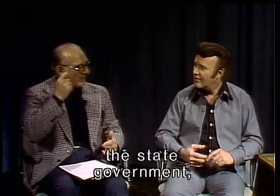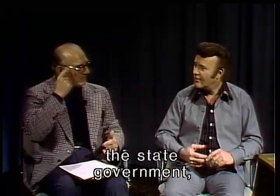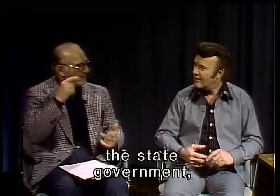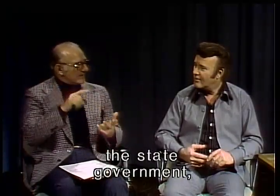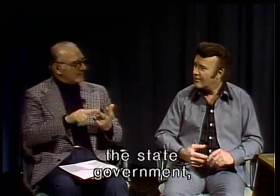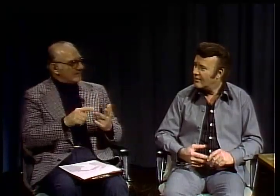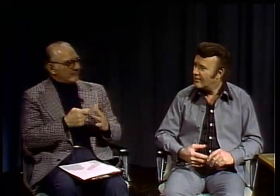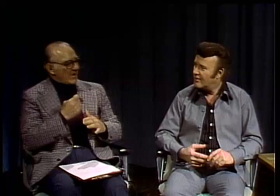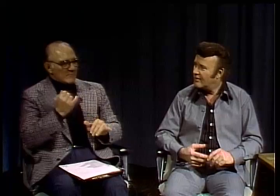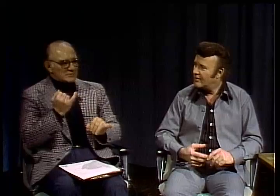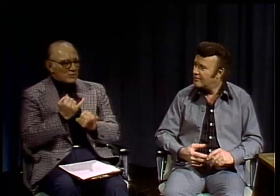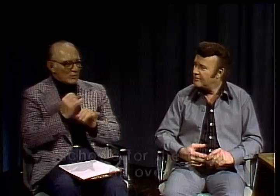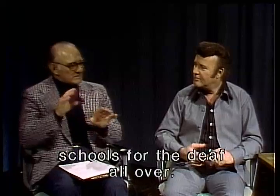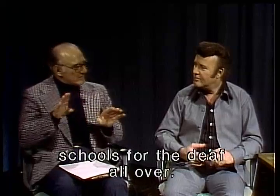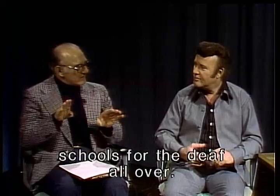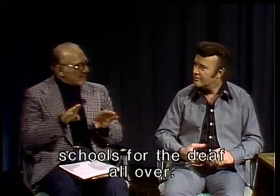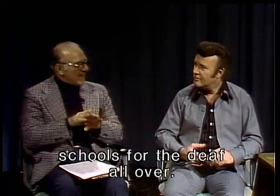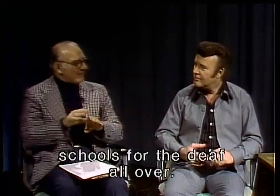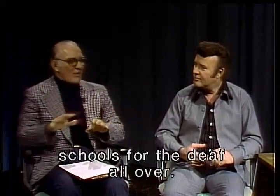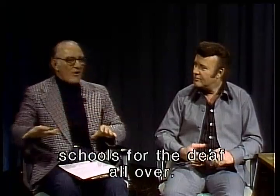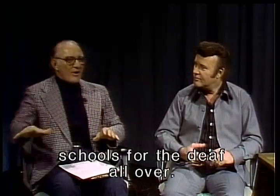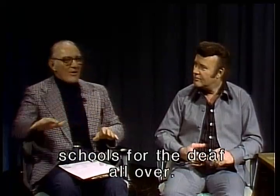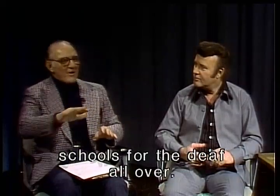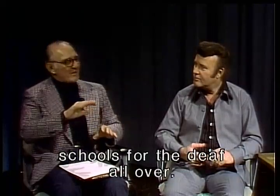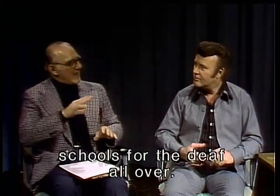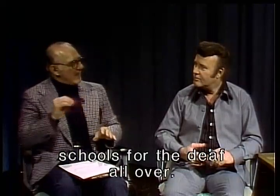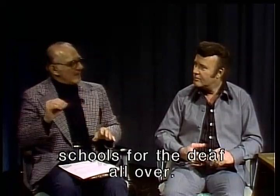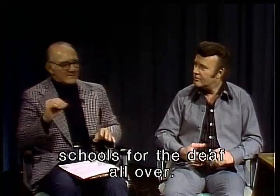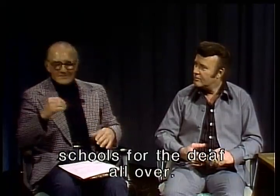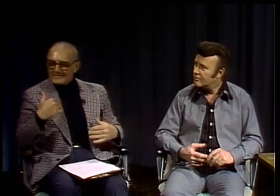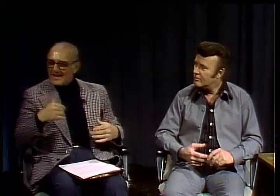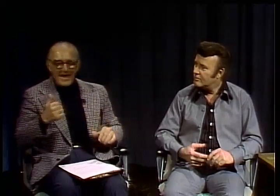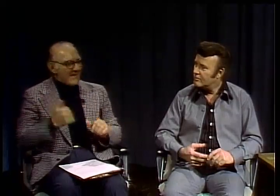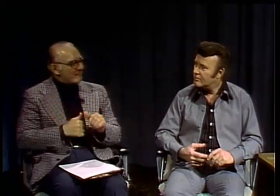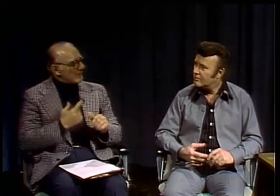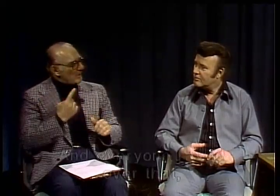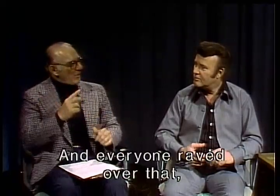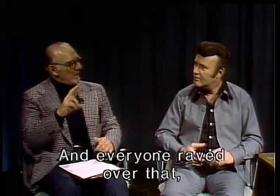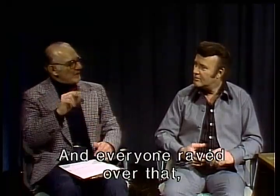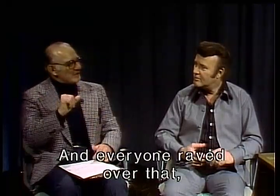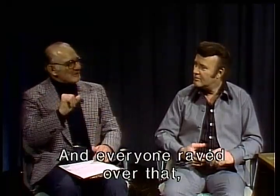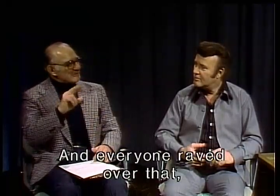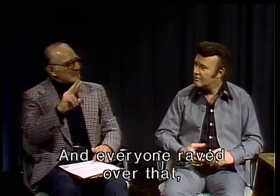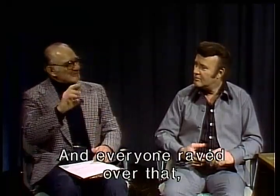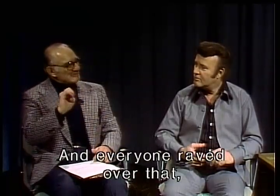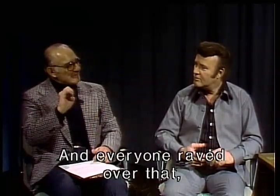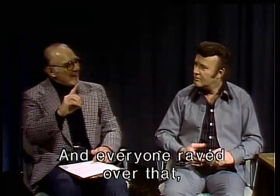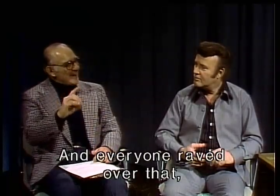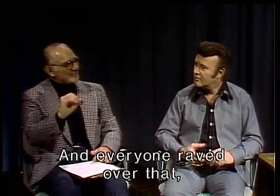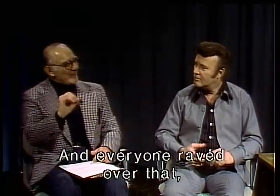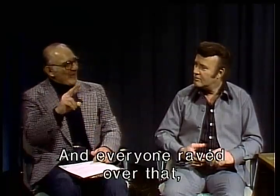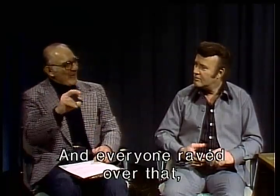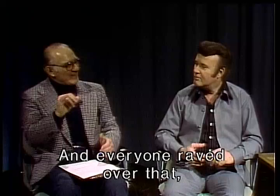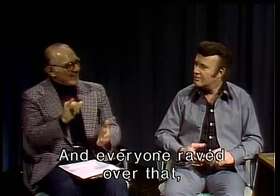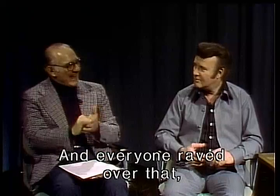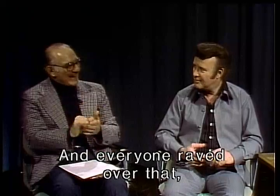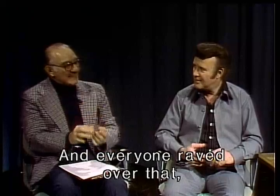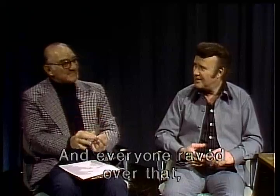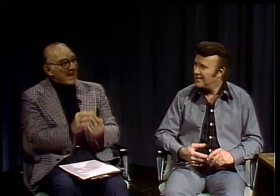government, schools for the deaf all over, and everyone raved over that,